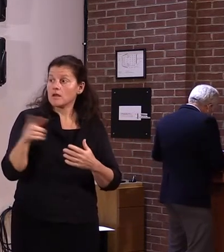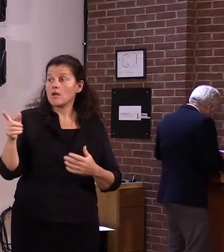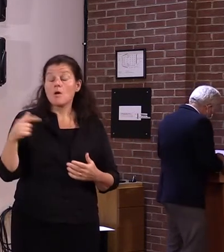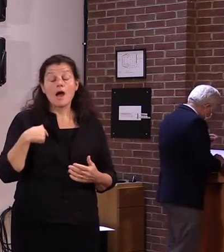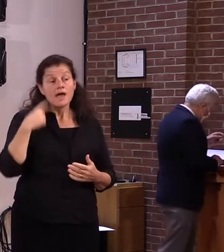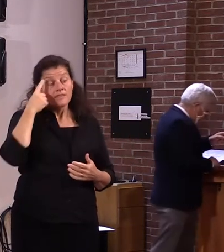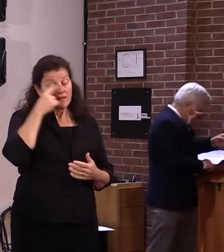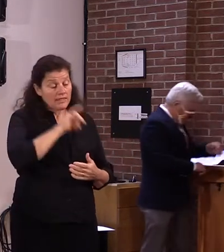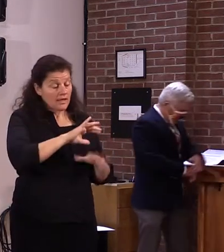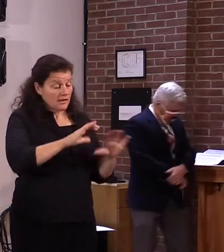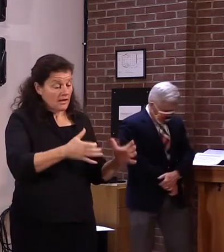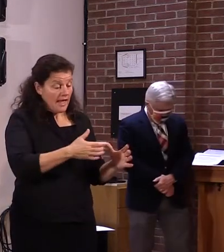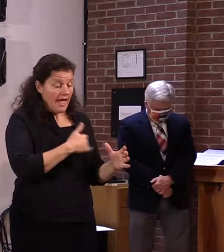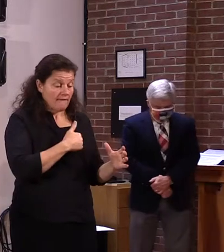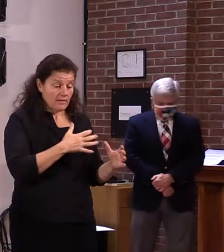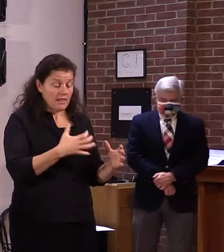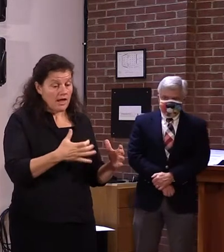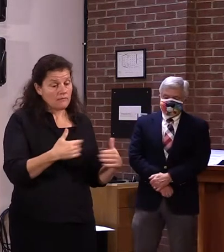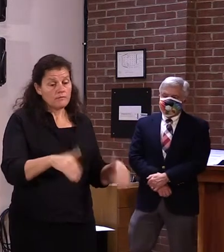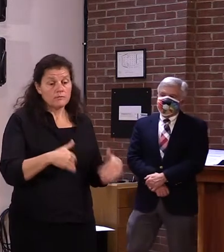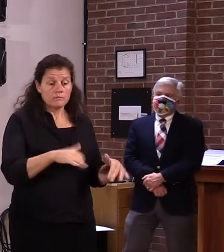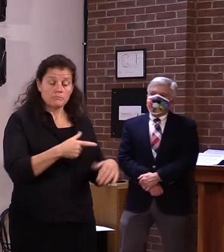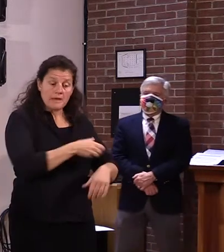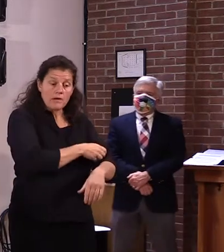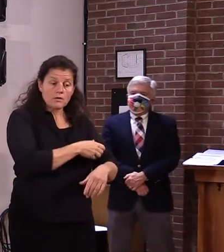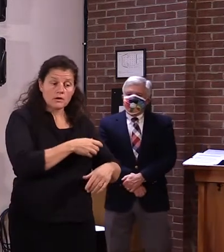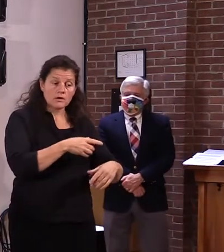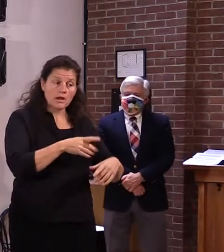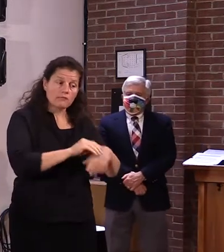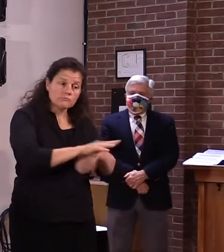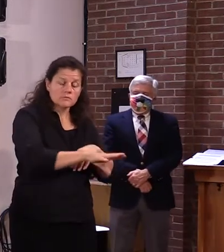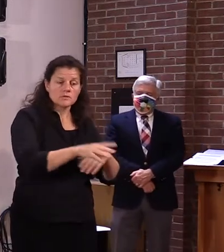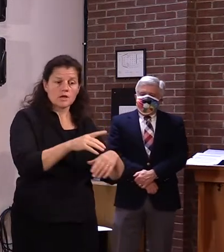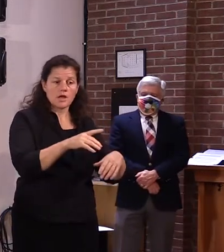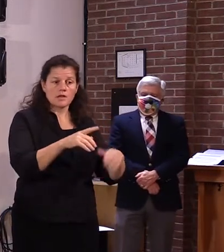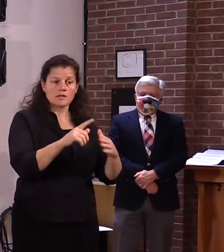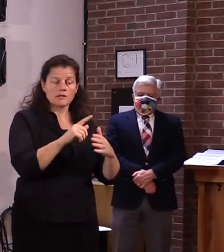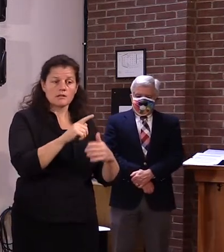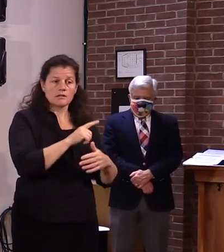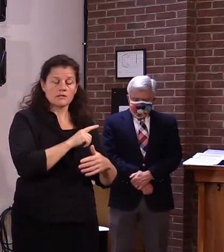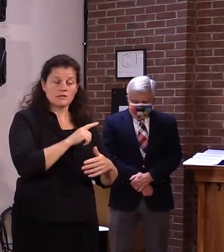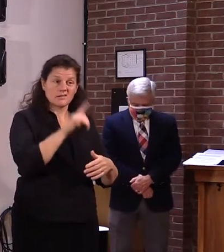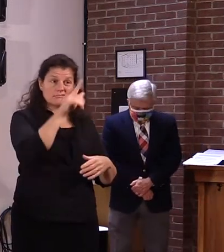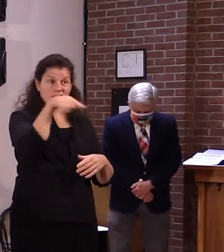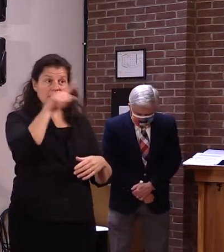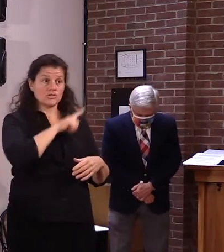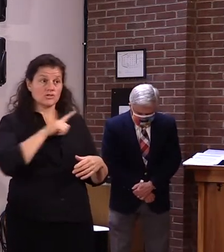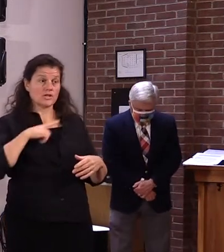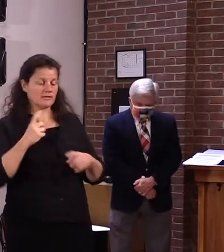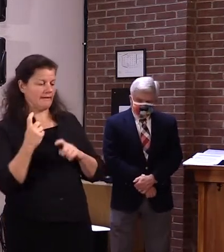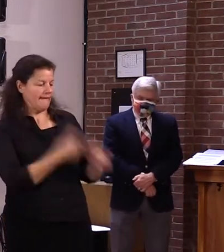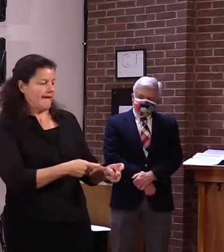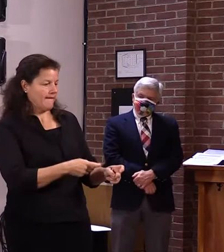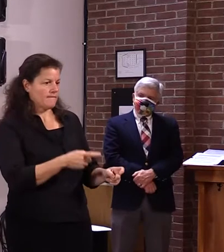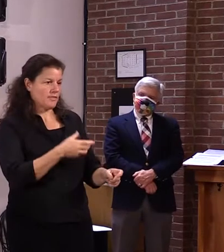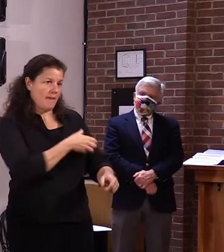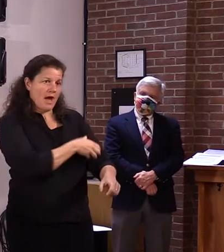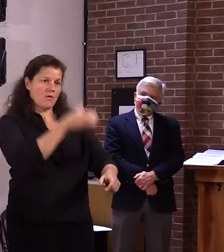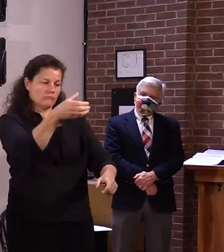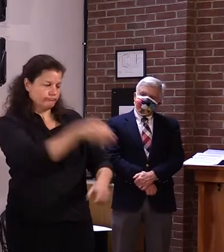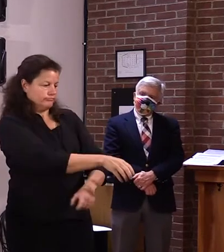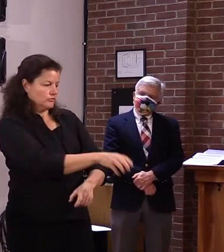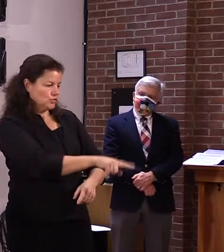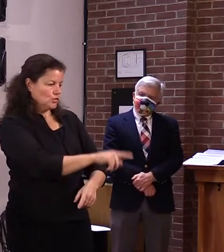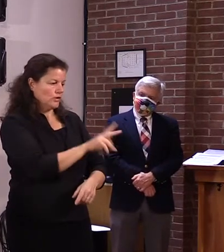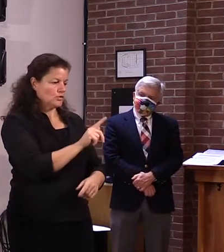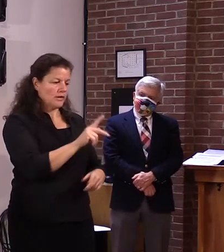latitude. The legislature abdicated their power and gave it to this 23-person council, so